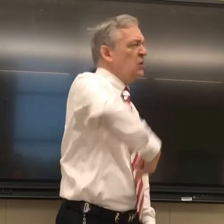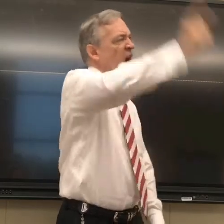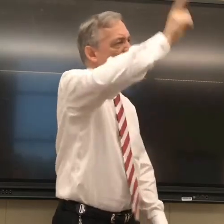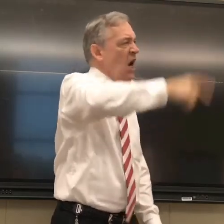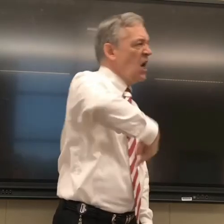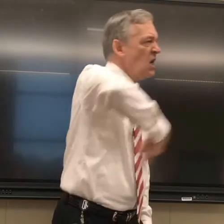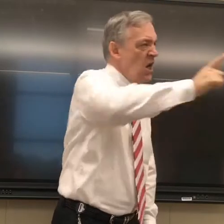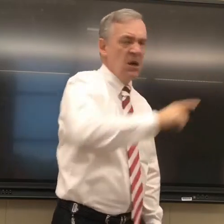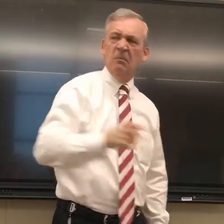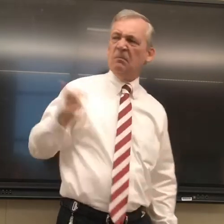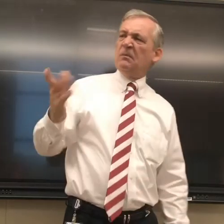help!"